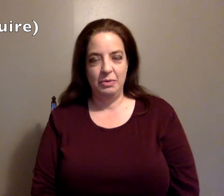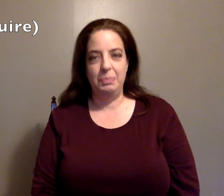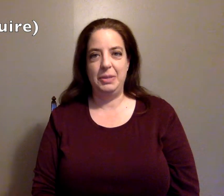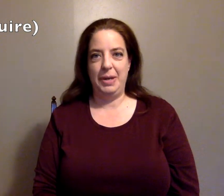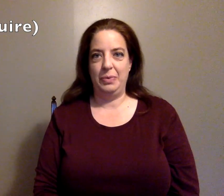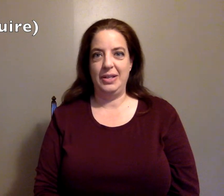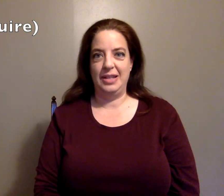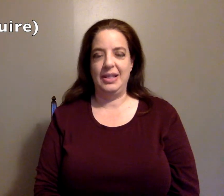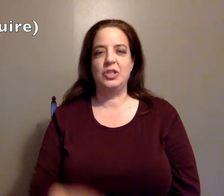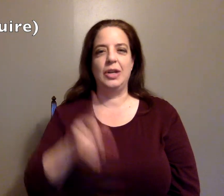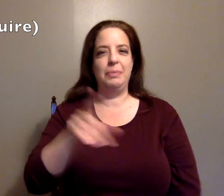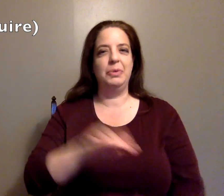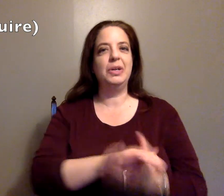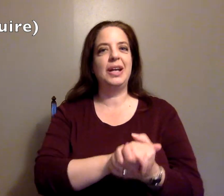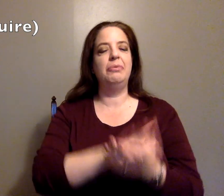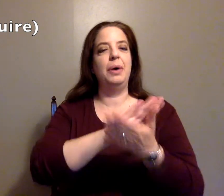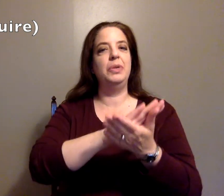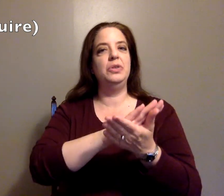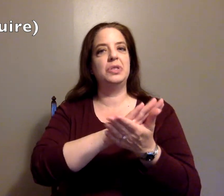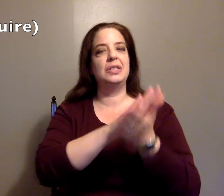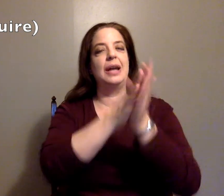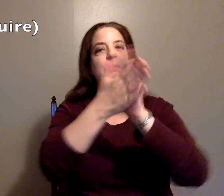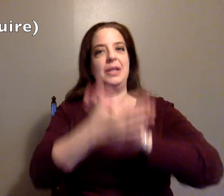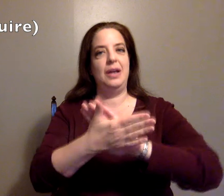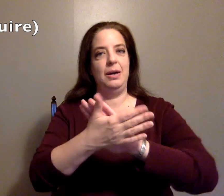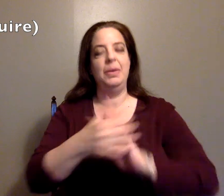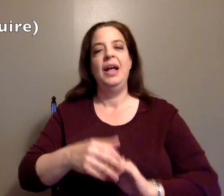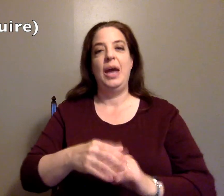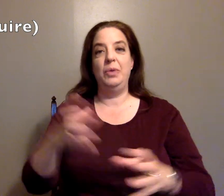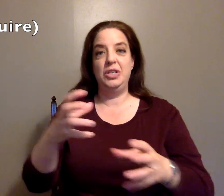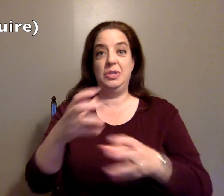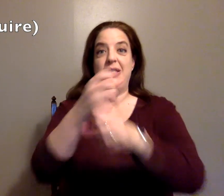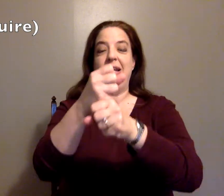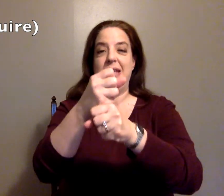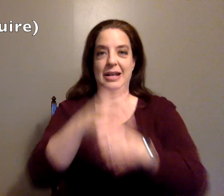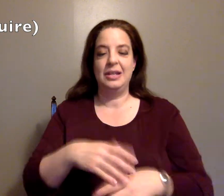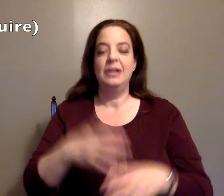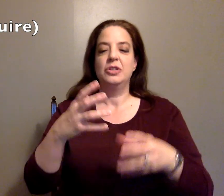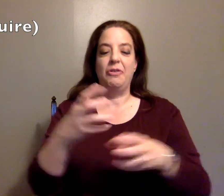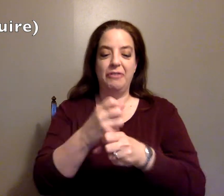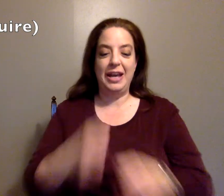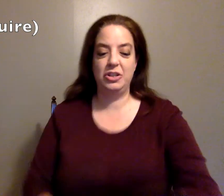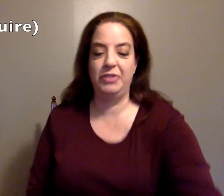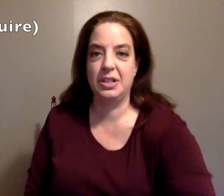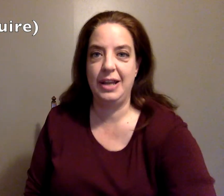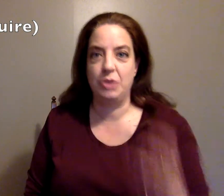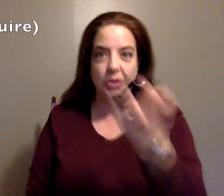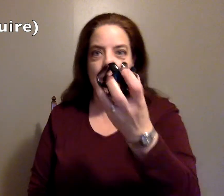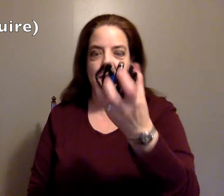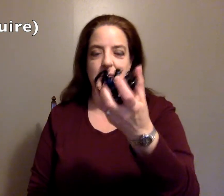the better way to sign that. So you got to be really careful about when you use the sign become and when to use the sign get. So get, you physically have to hold on to something like